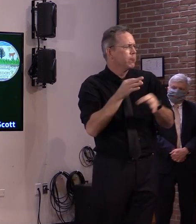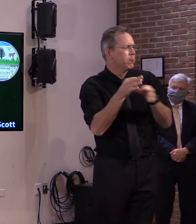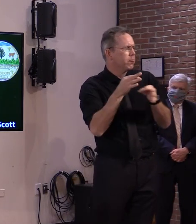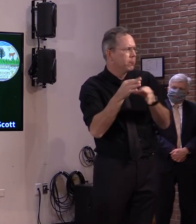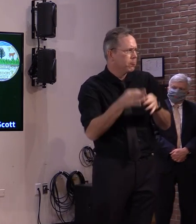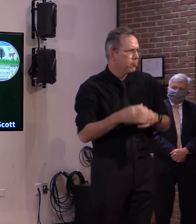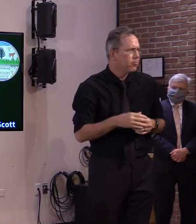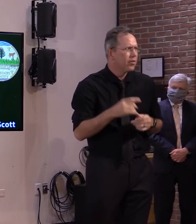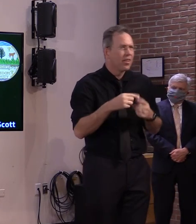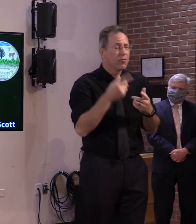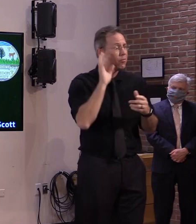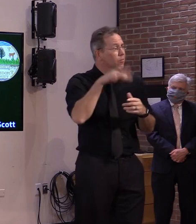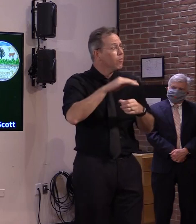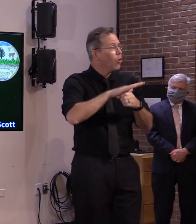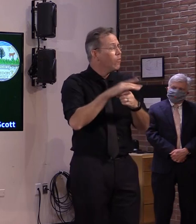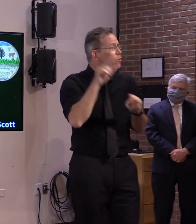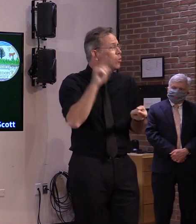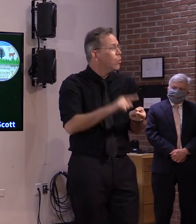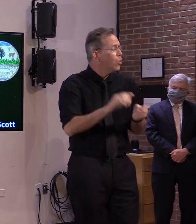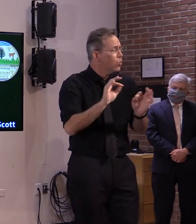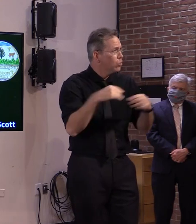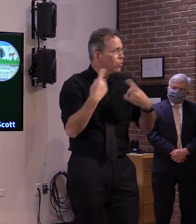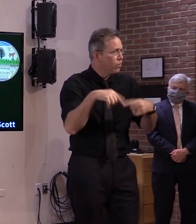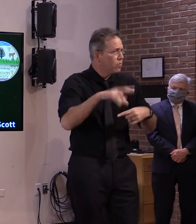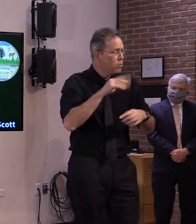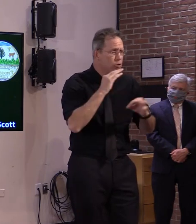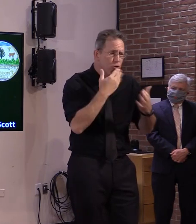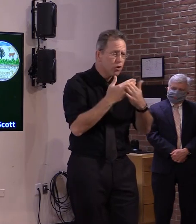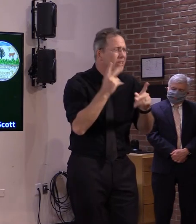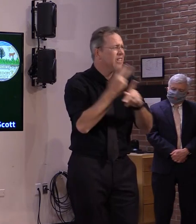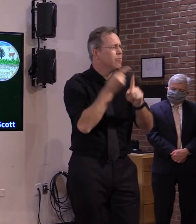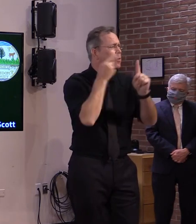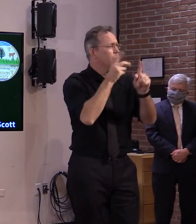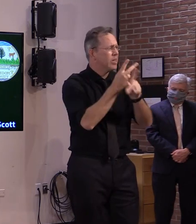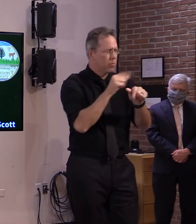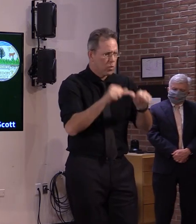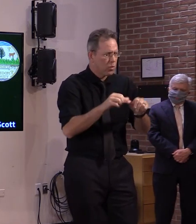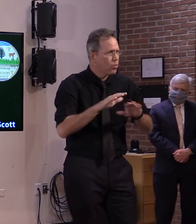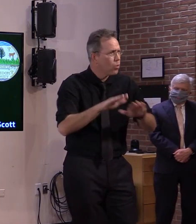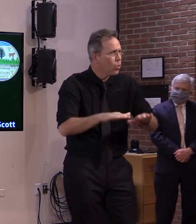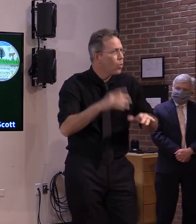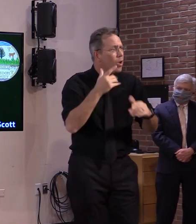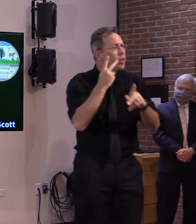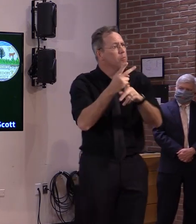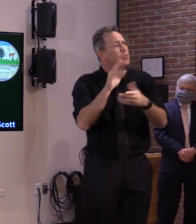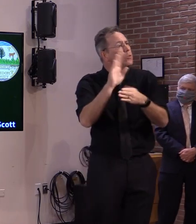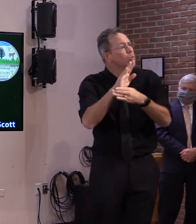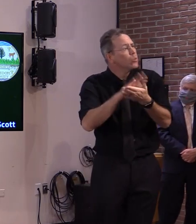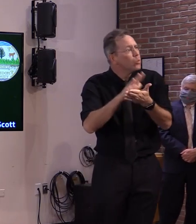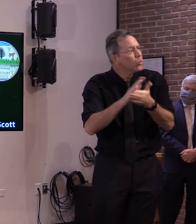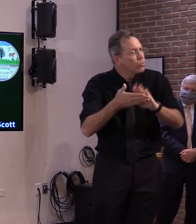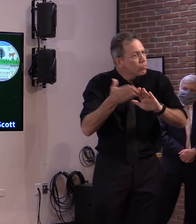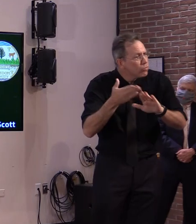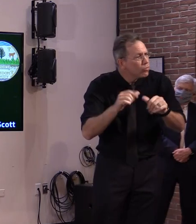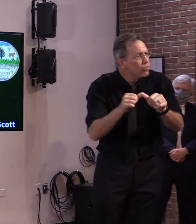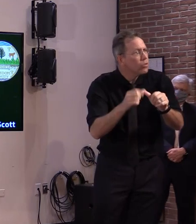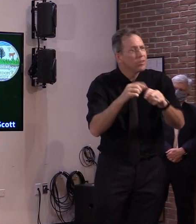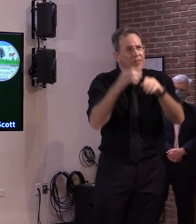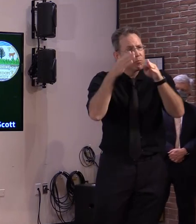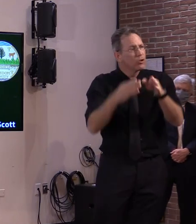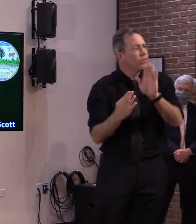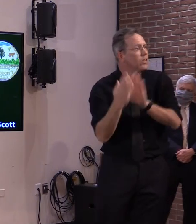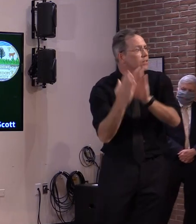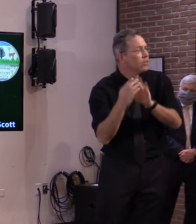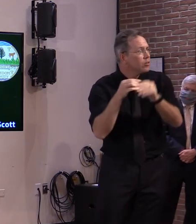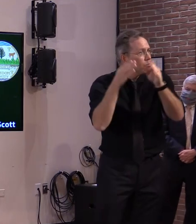critical to keeping our schools open for in-person instruction, which must be our top priority. Dr.